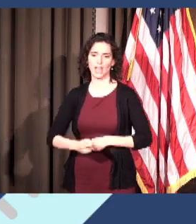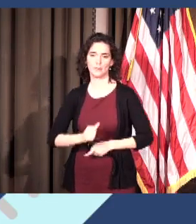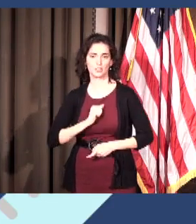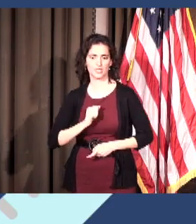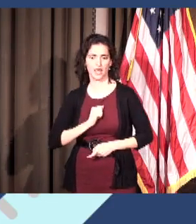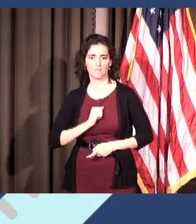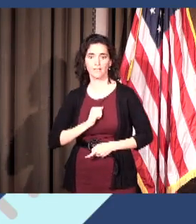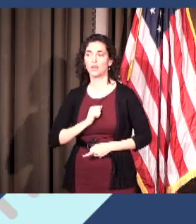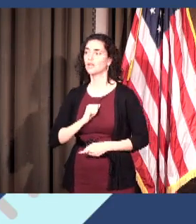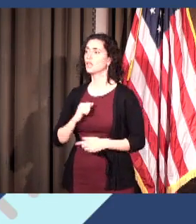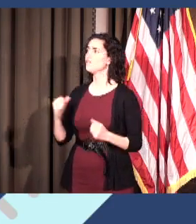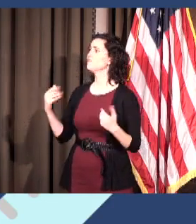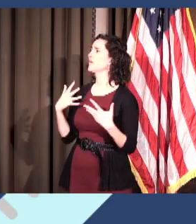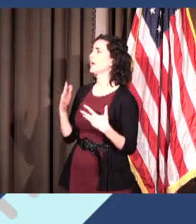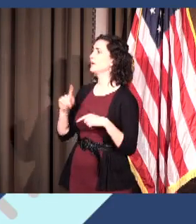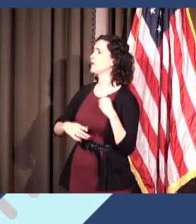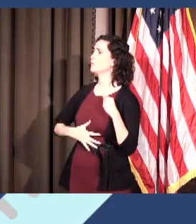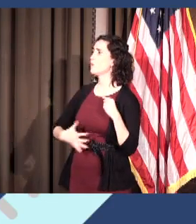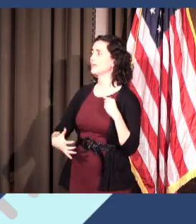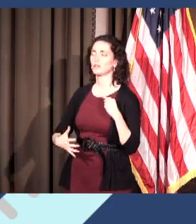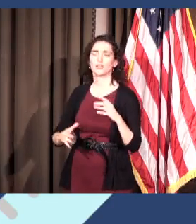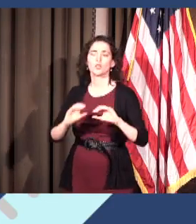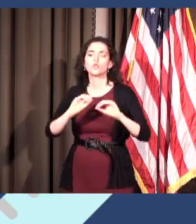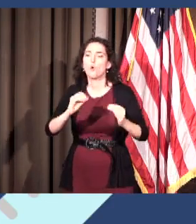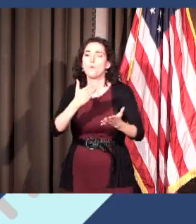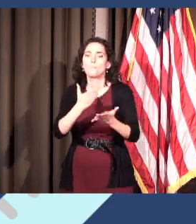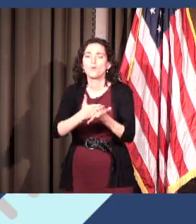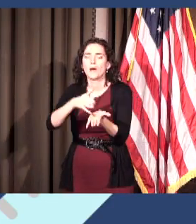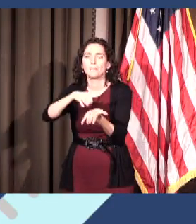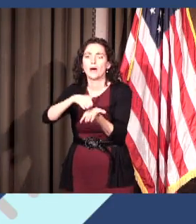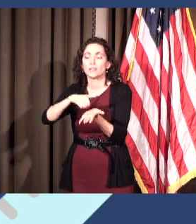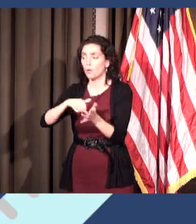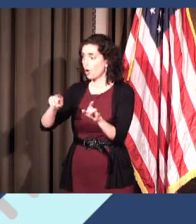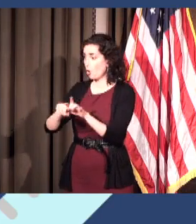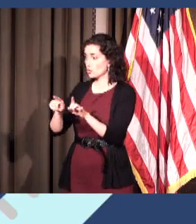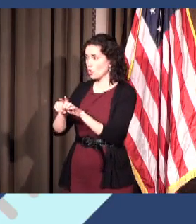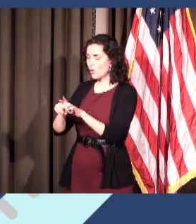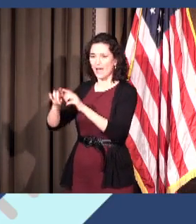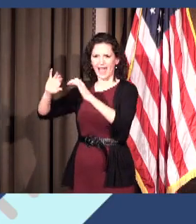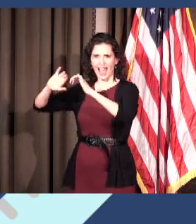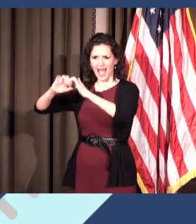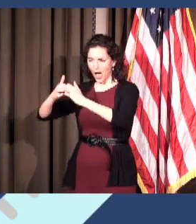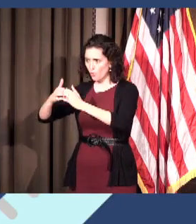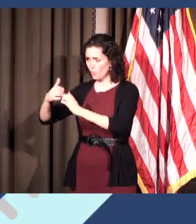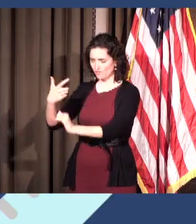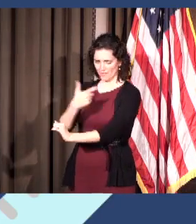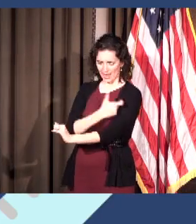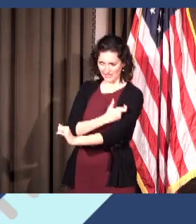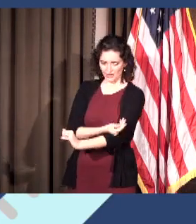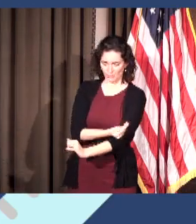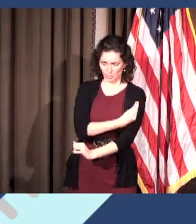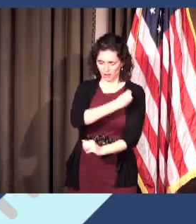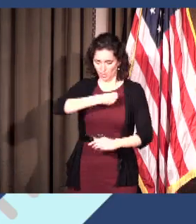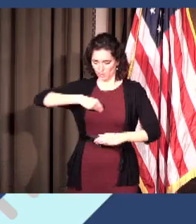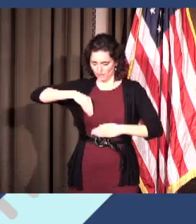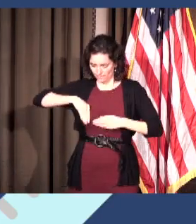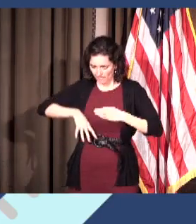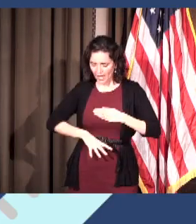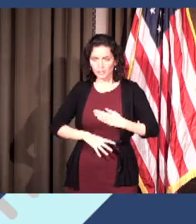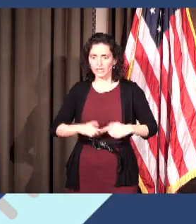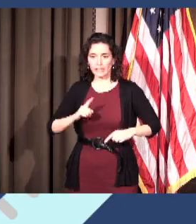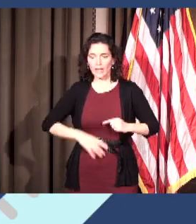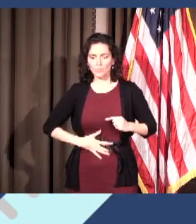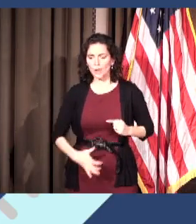unfounded fear. There's absolutely no evidence, nor is there a plausible mechanism by which these vaccines would impair